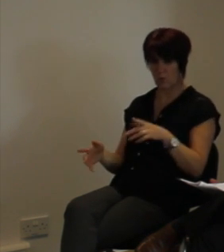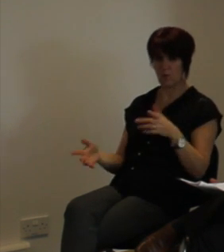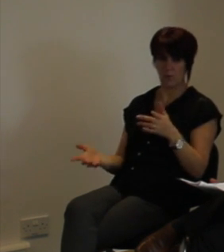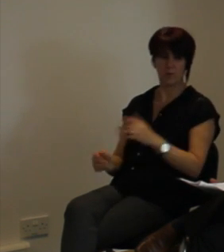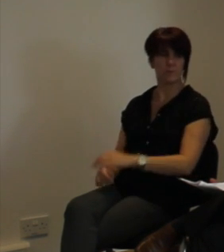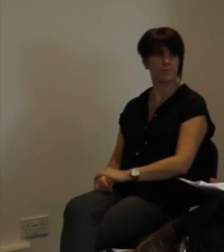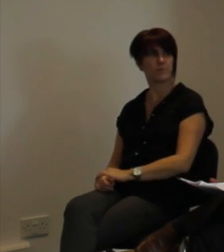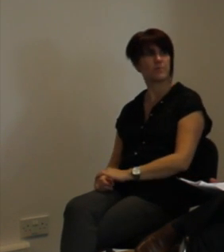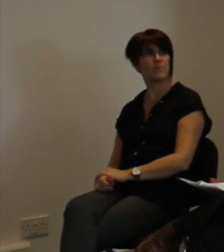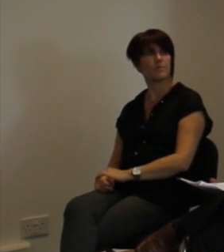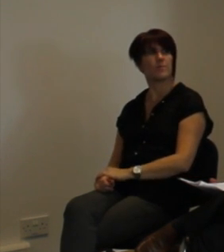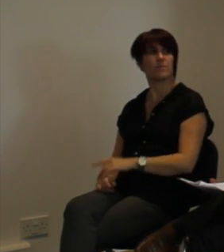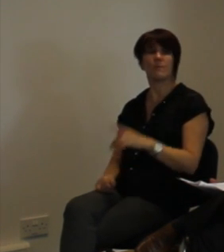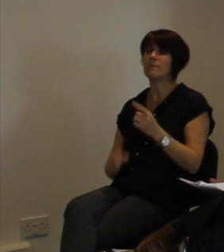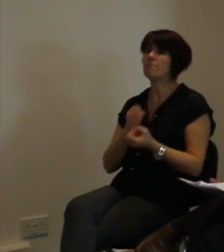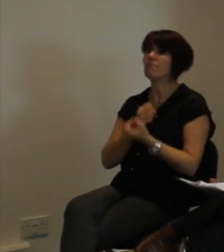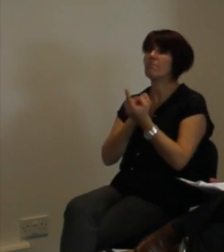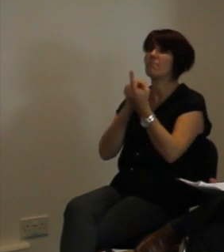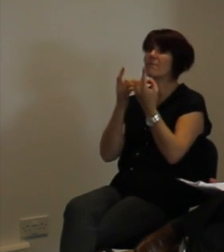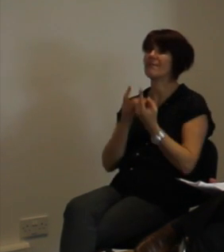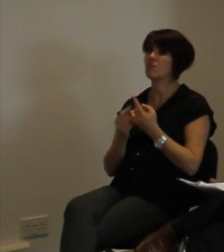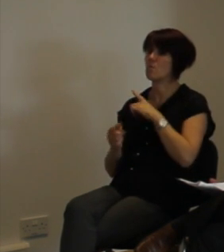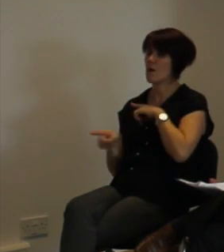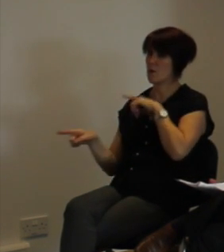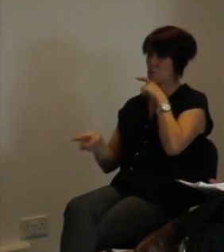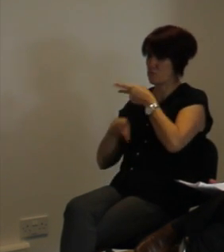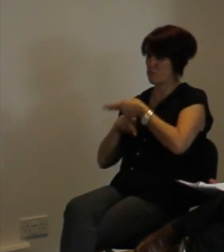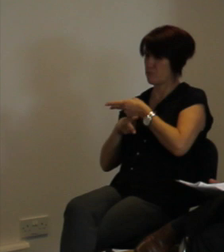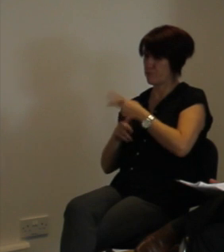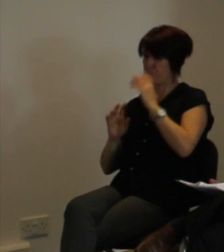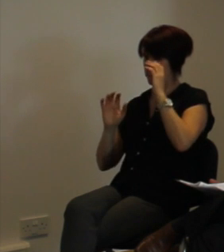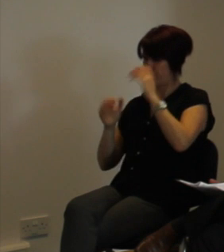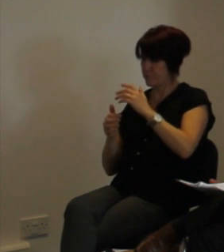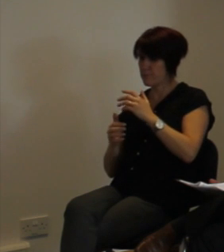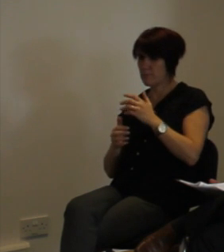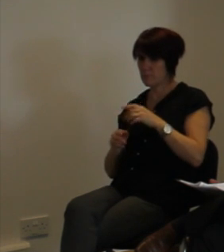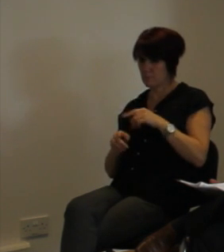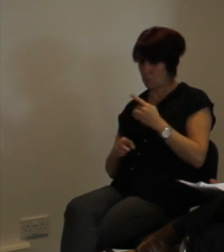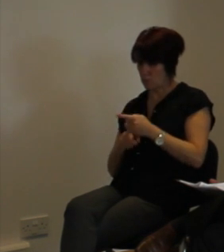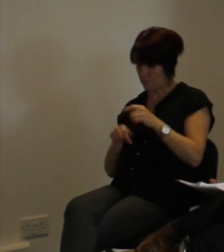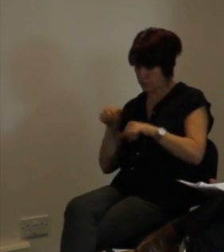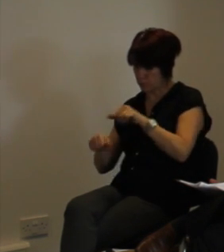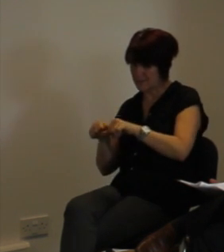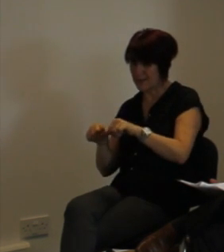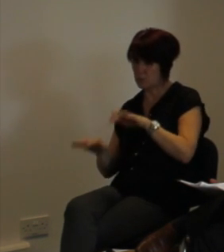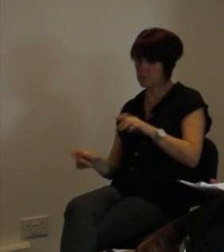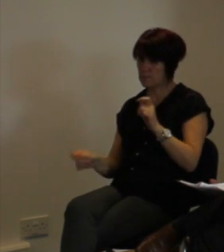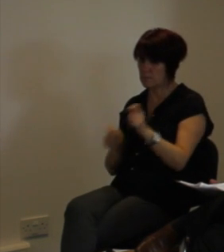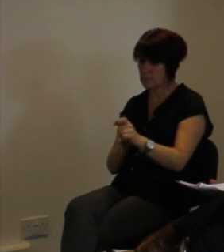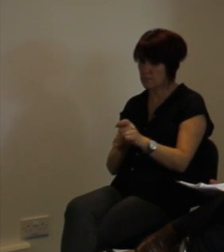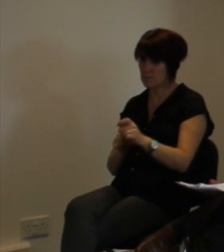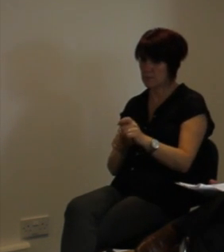reasonable adjustments. This is an issue which regulators are concerned about. They're concerned that they're applied, they're concerned that they're applied